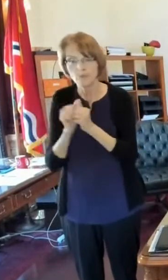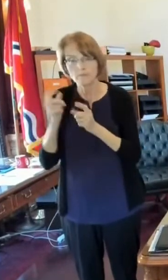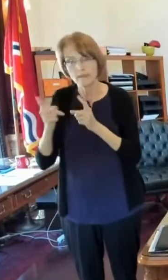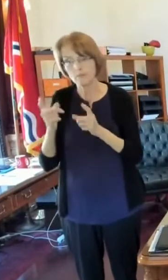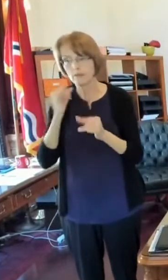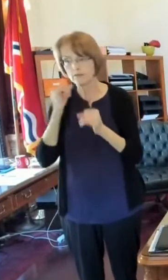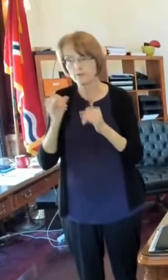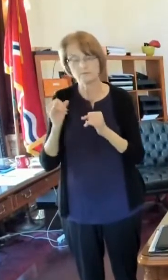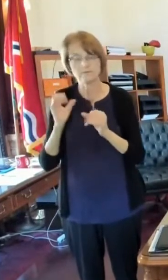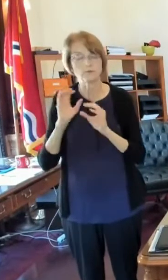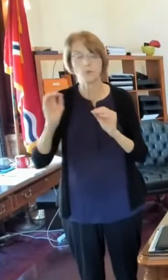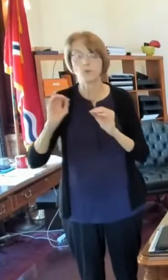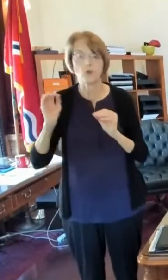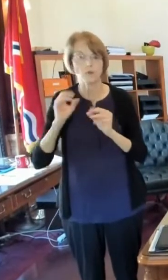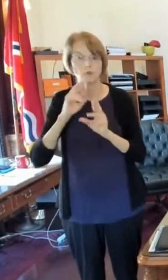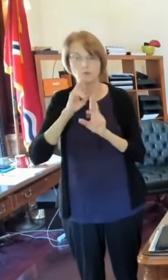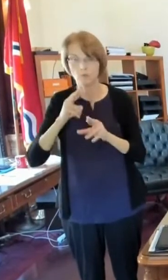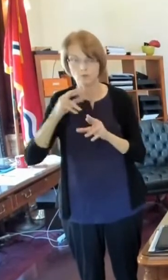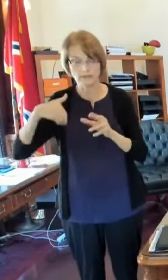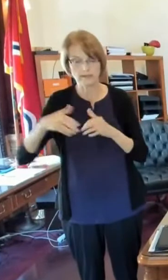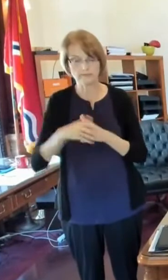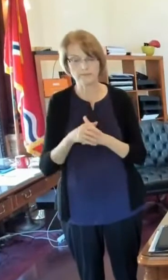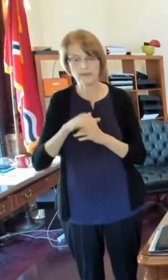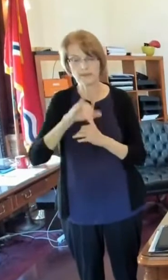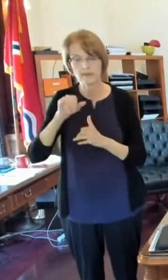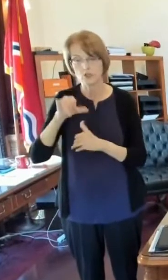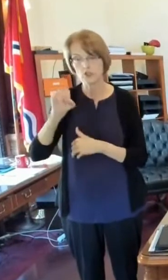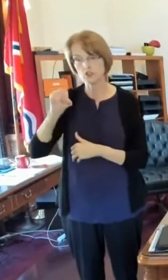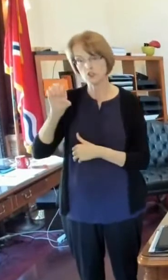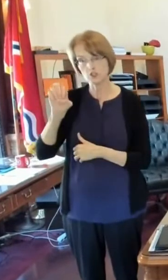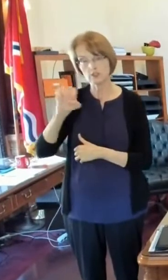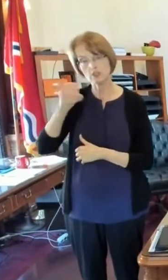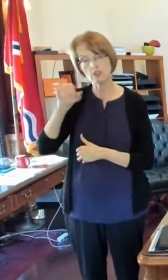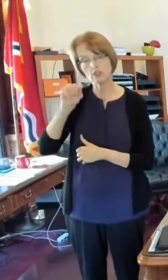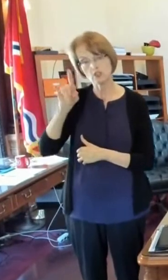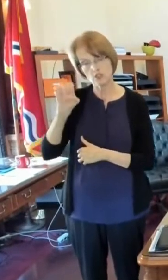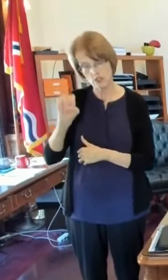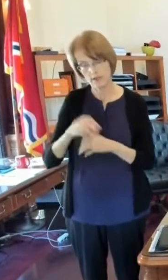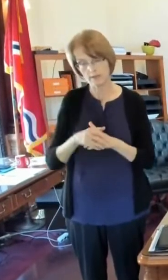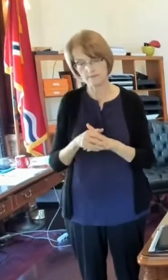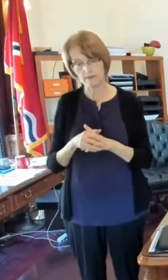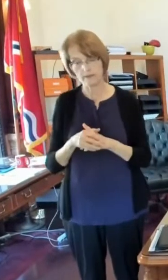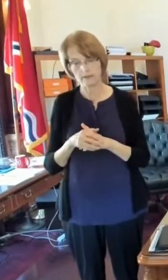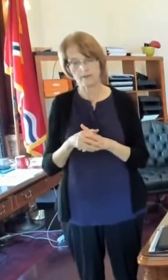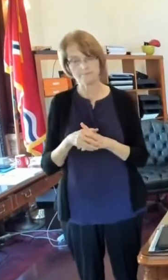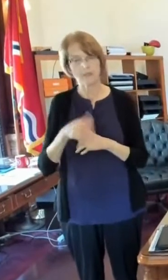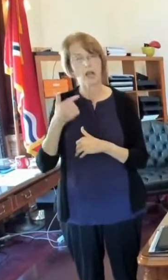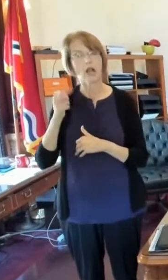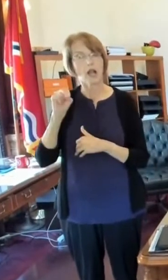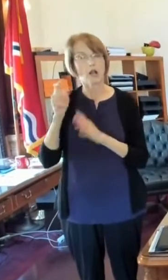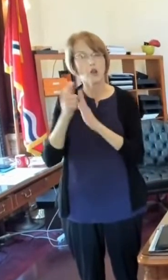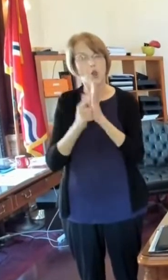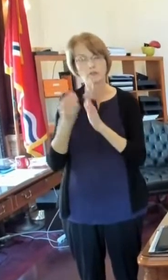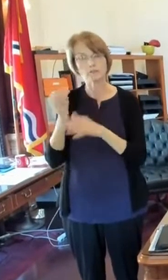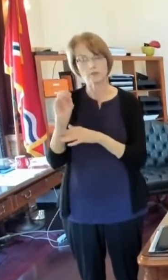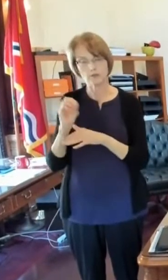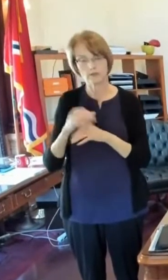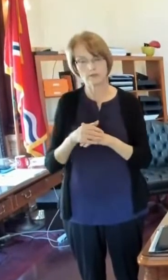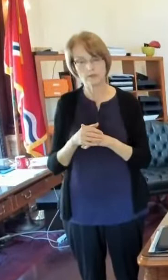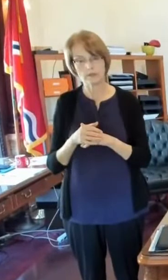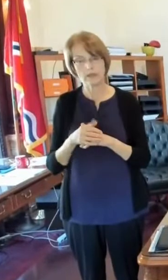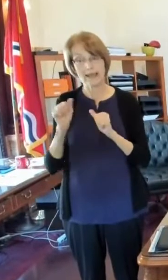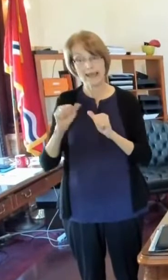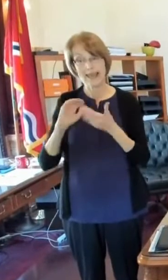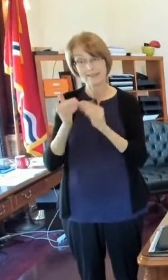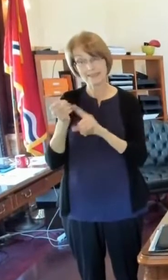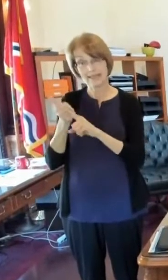yet. Question from Jade. This is back to your comment about gun laws in Missouri. Can't the city